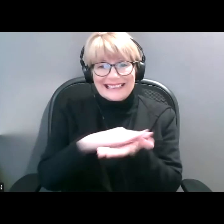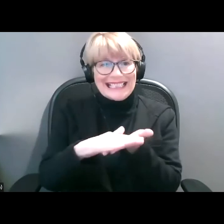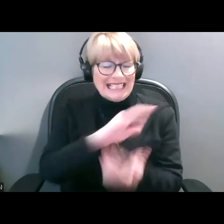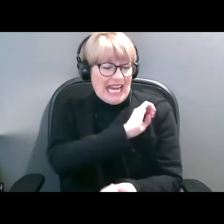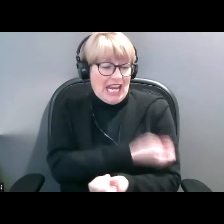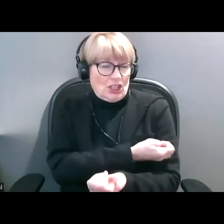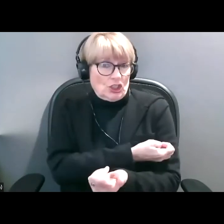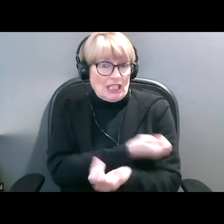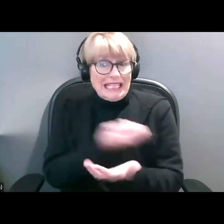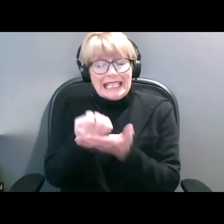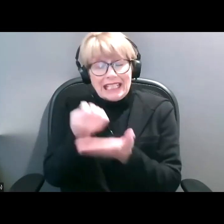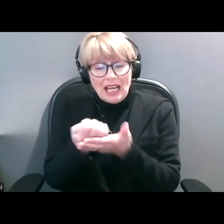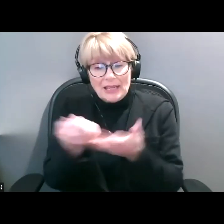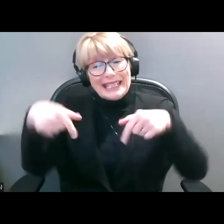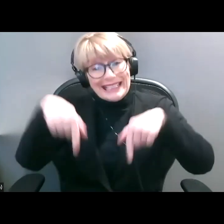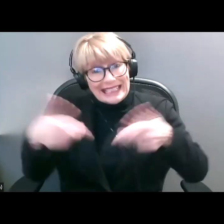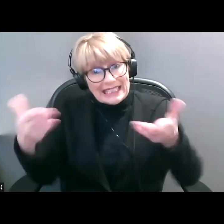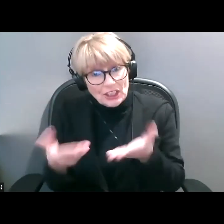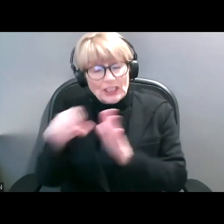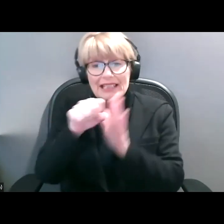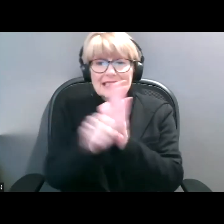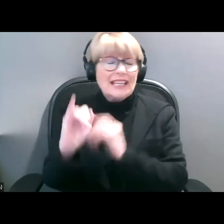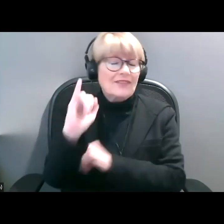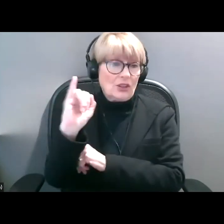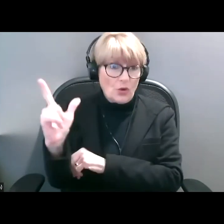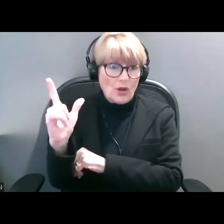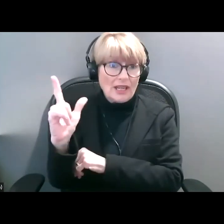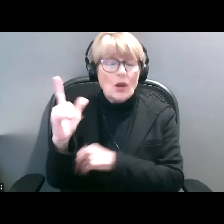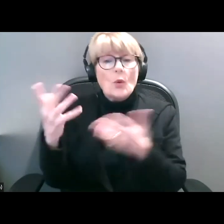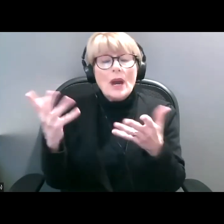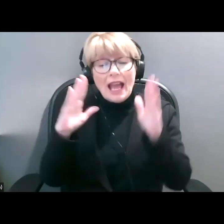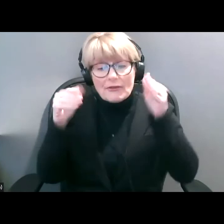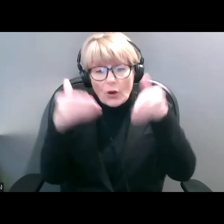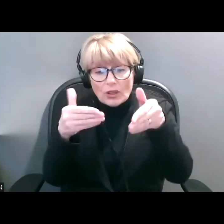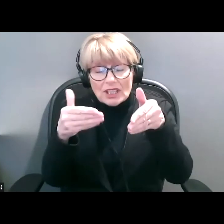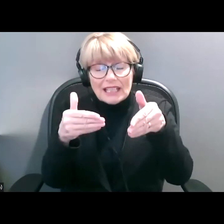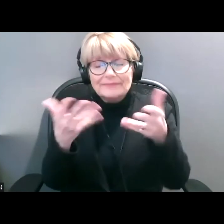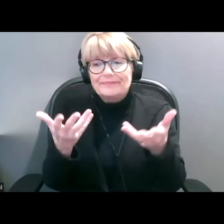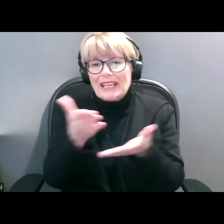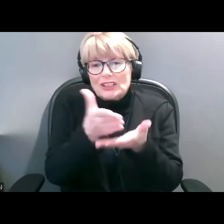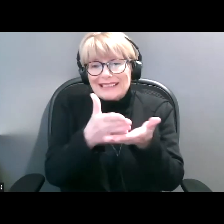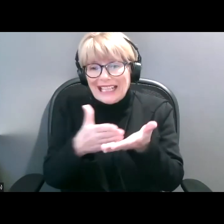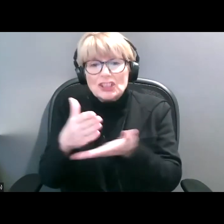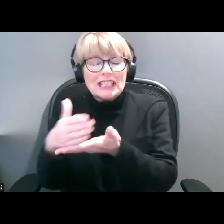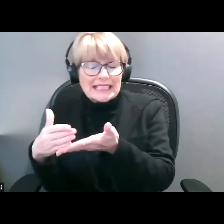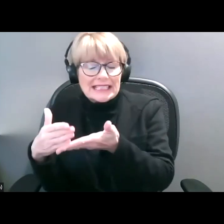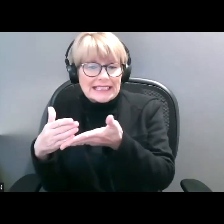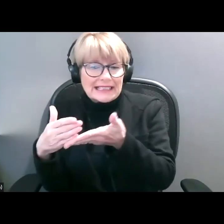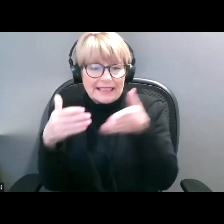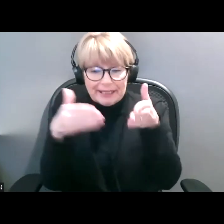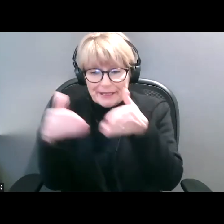Illinois. The sections that I have primarily focused on are really sections that talk